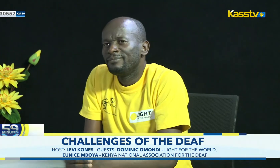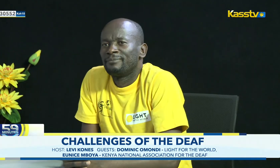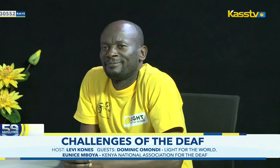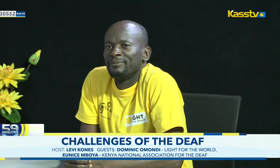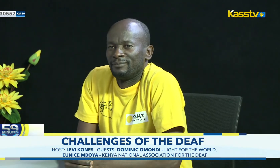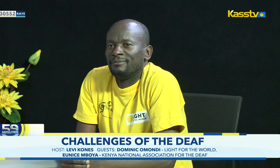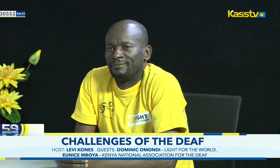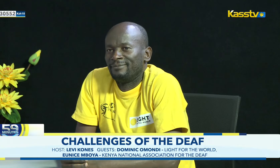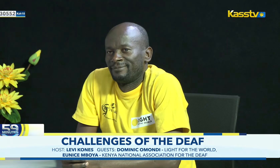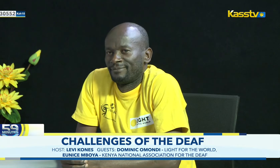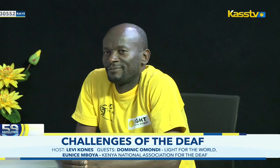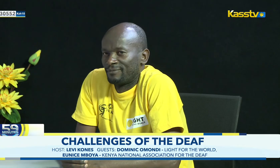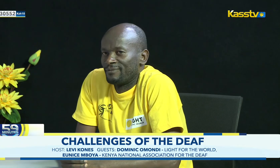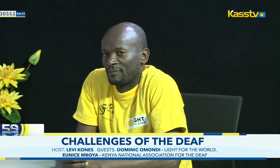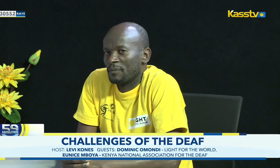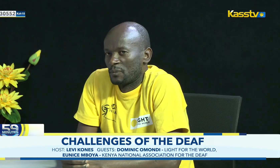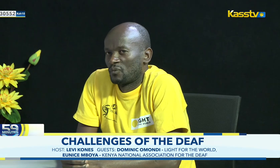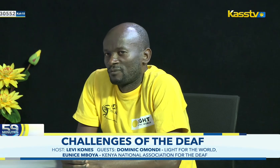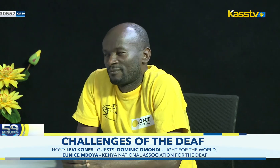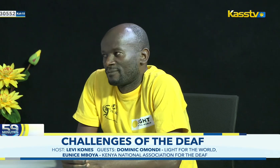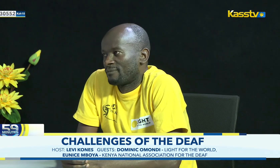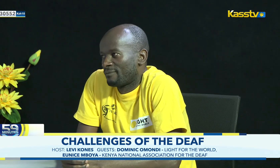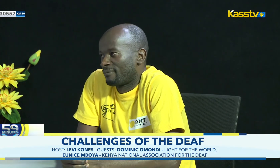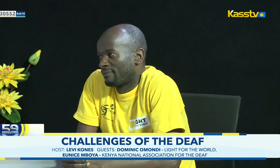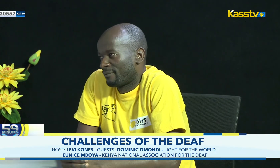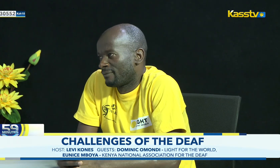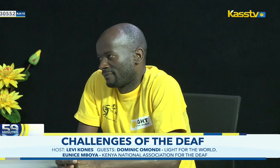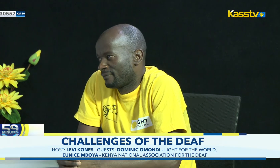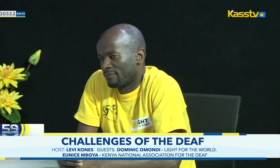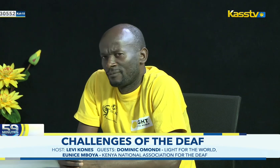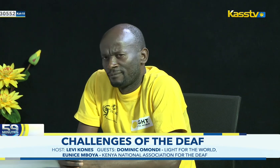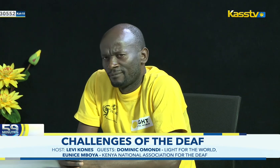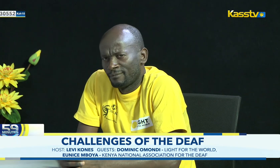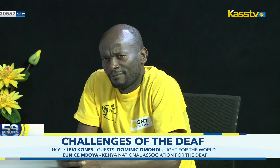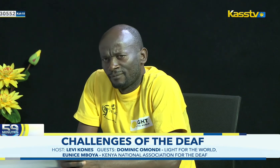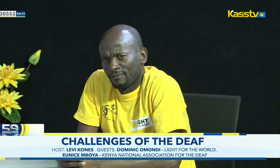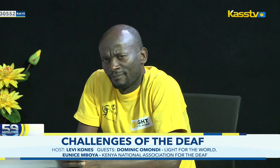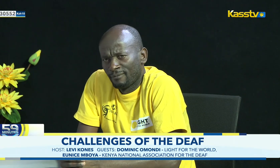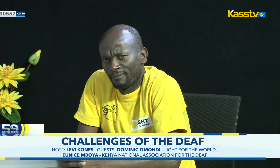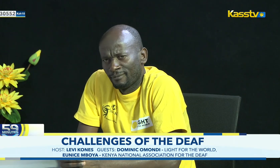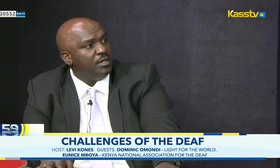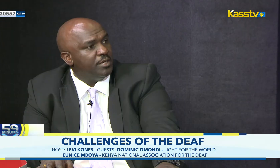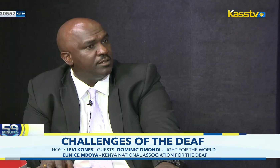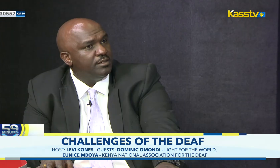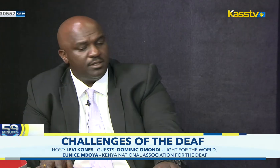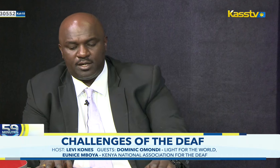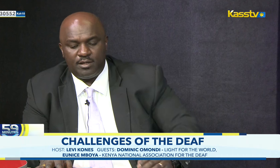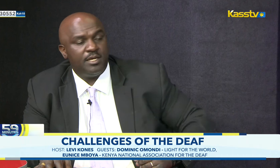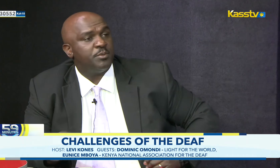on the abilities that the deaf persons have. Yeah. Well, Dominic and Eunice, thank you so much for coming. I really